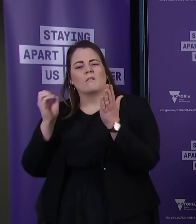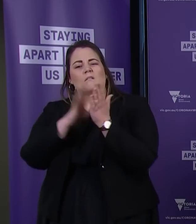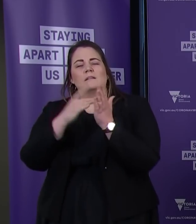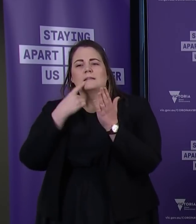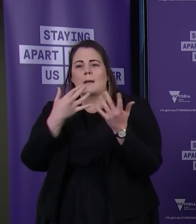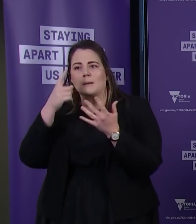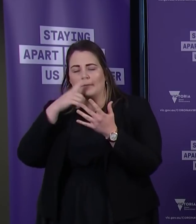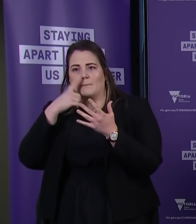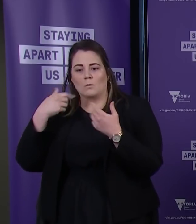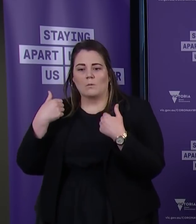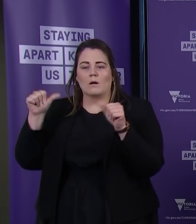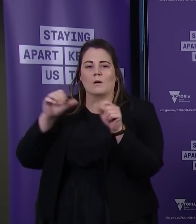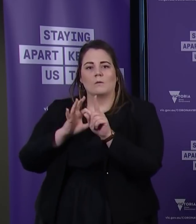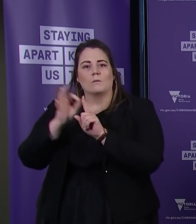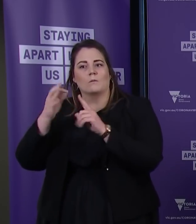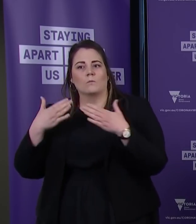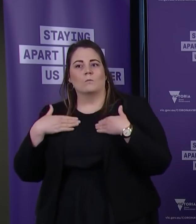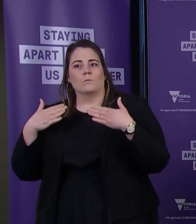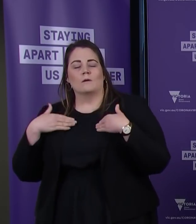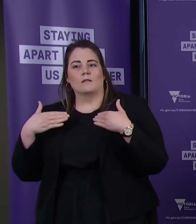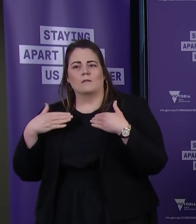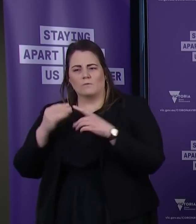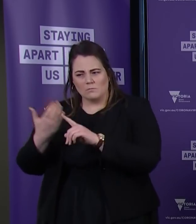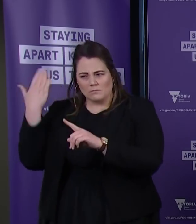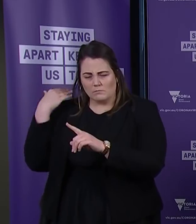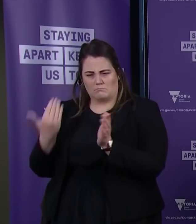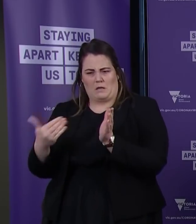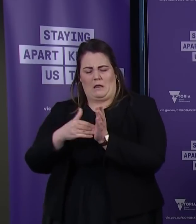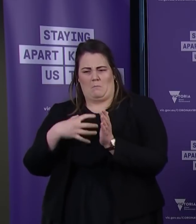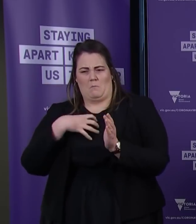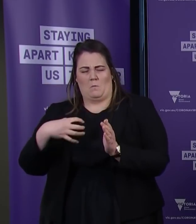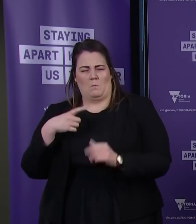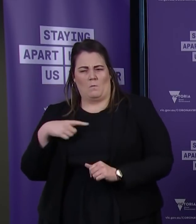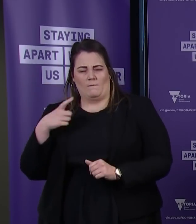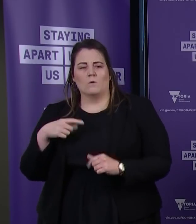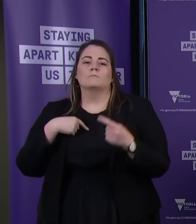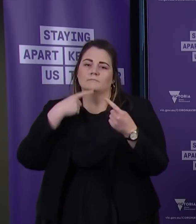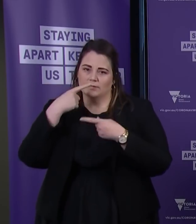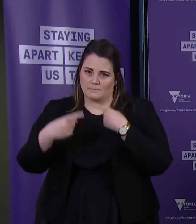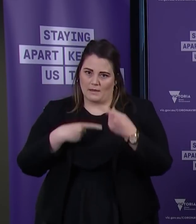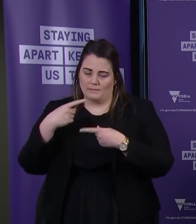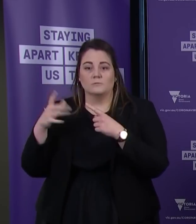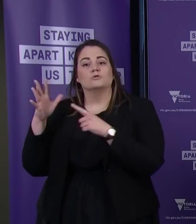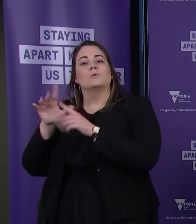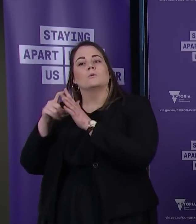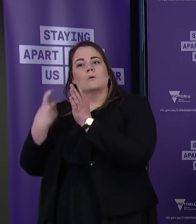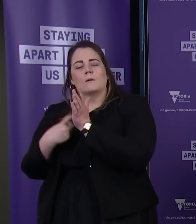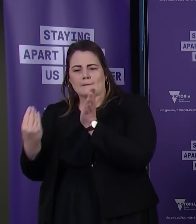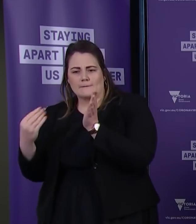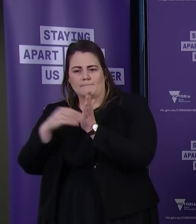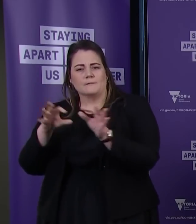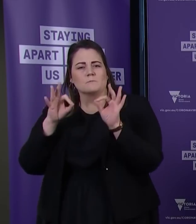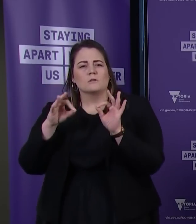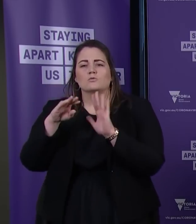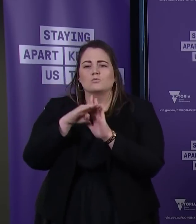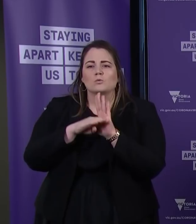cases on the department's website today. The Chief Health Officer has put in place a rule that